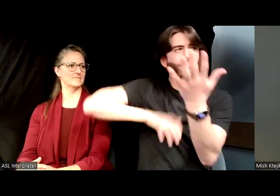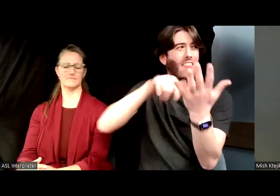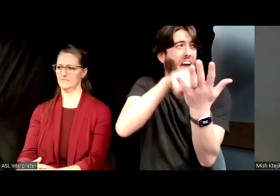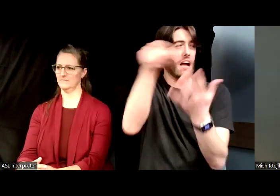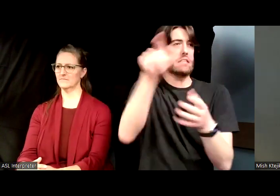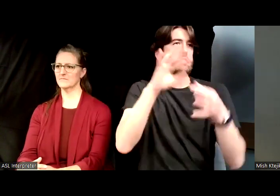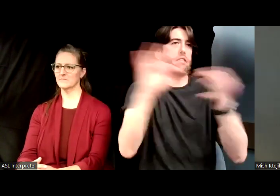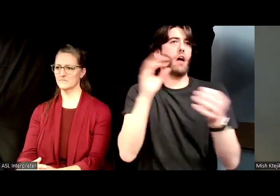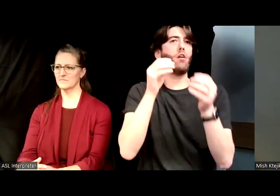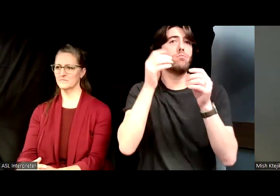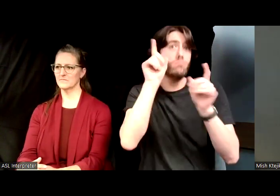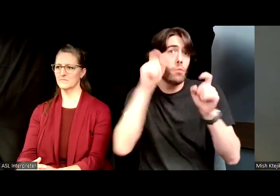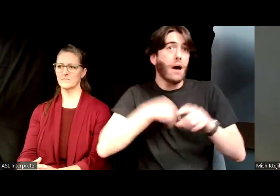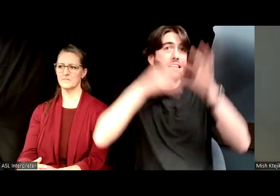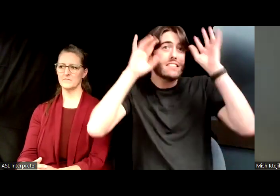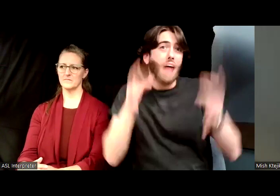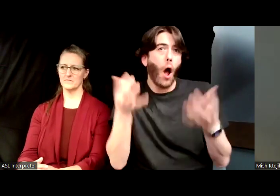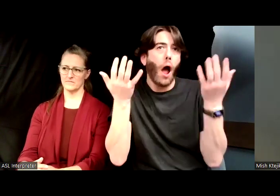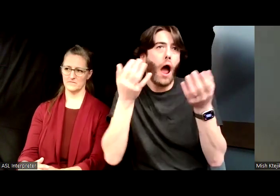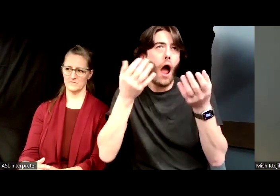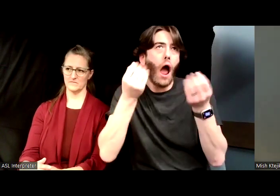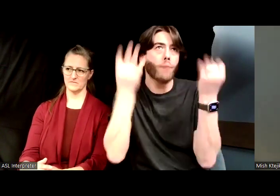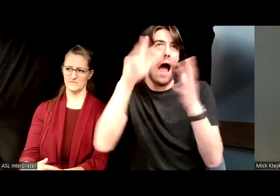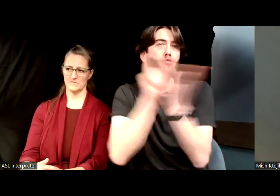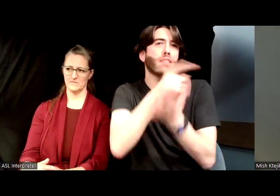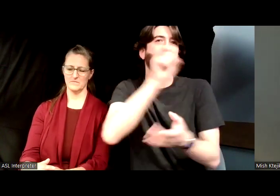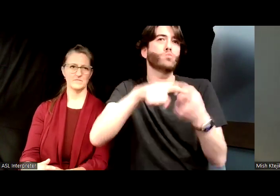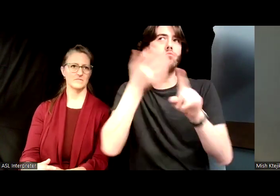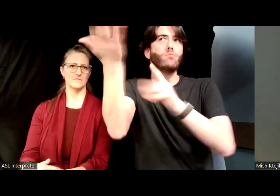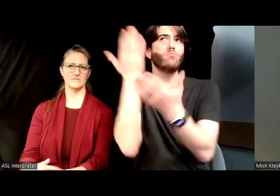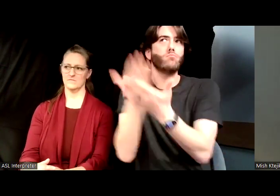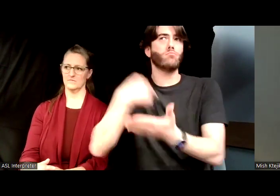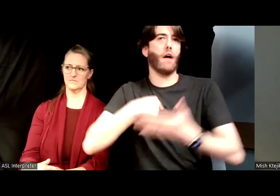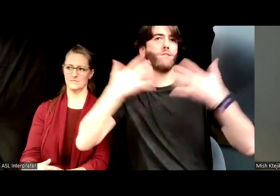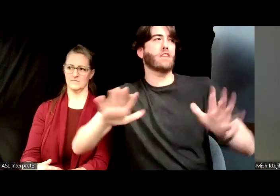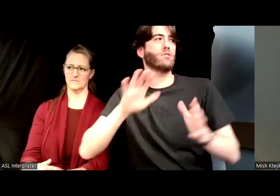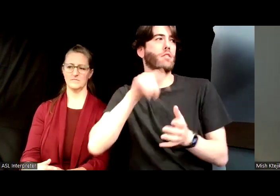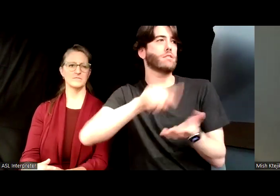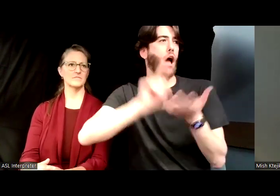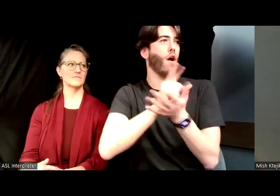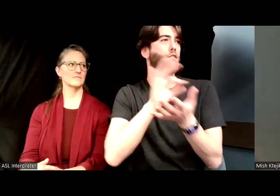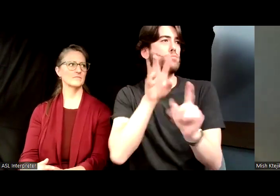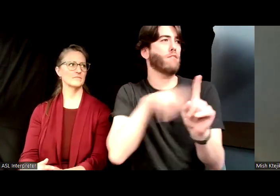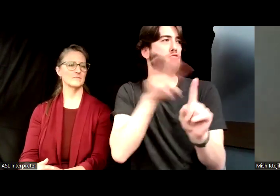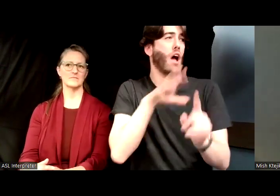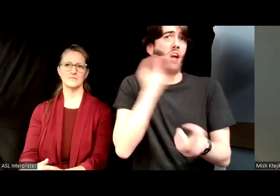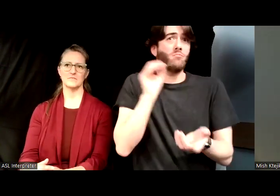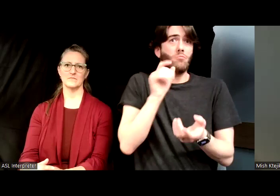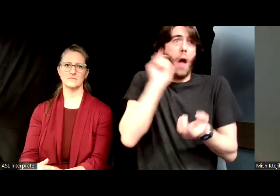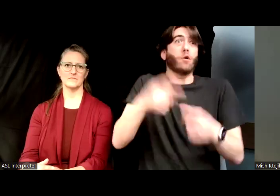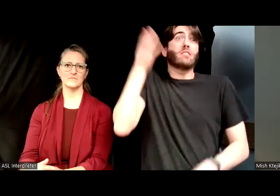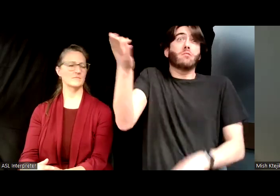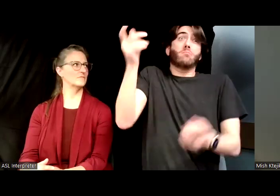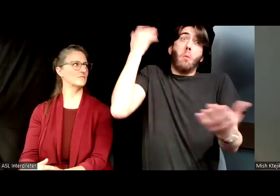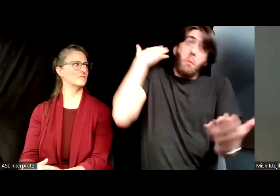And we can, request from the community request feedback form that we have, right? How many hours do we need them to prove that they have